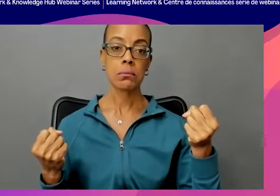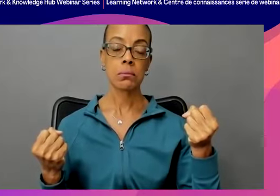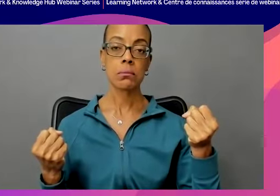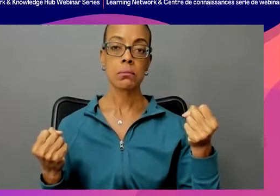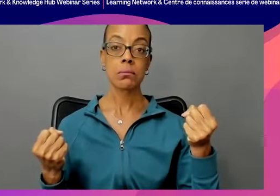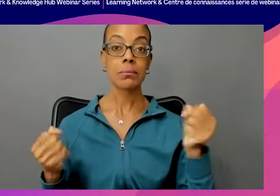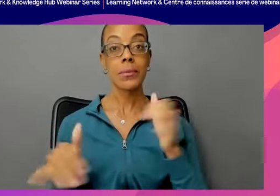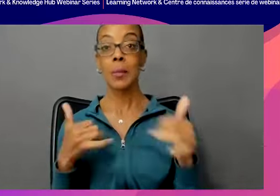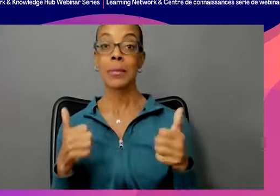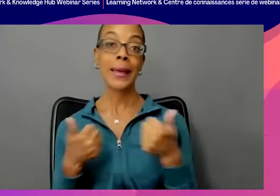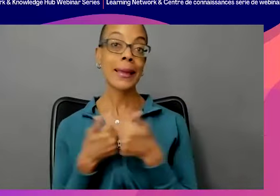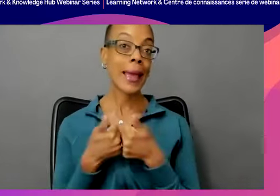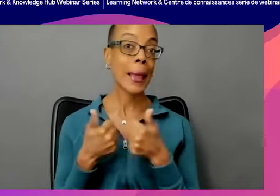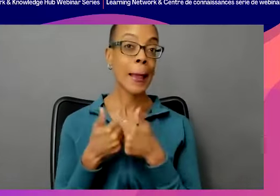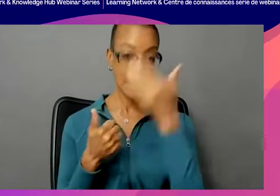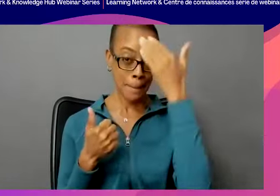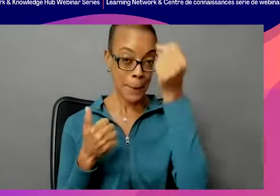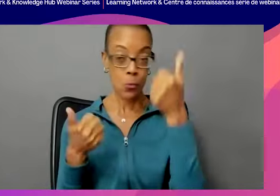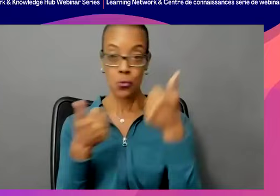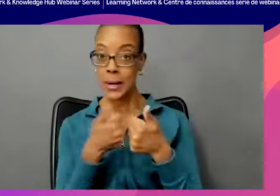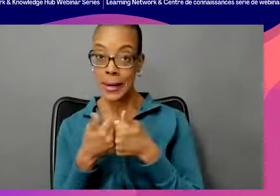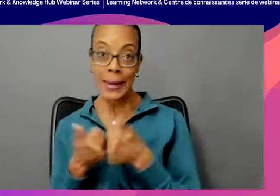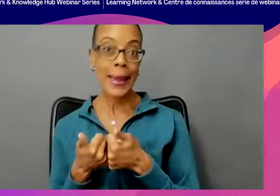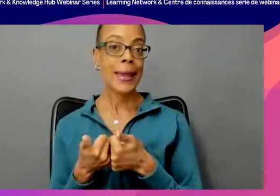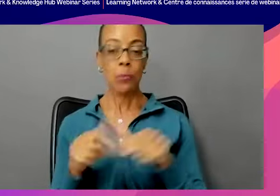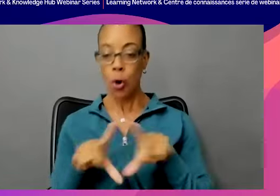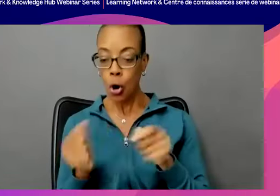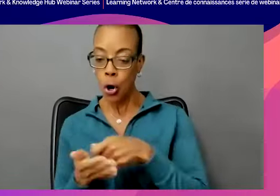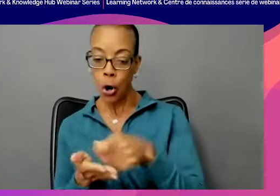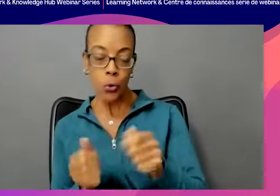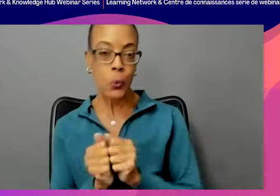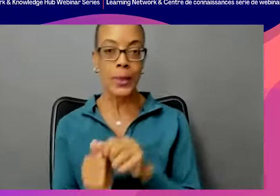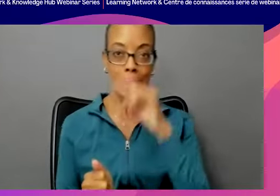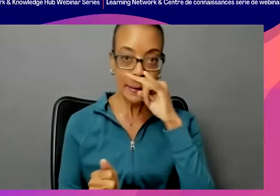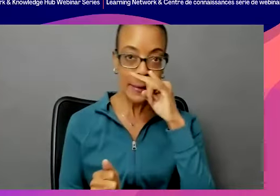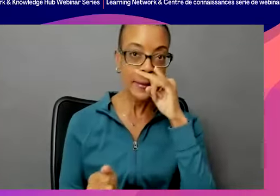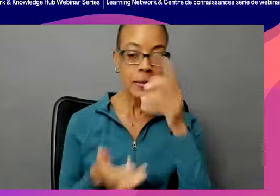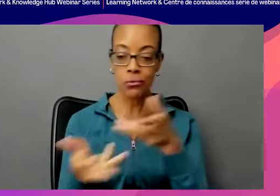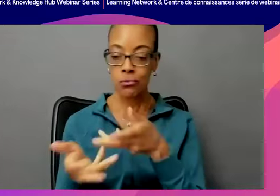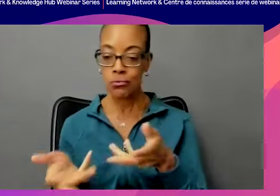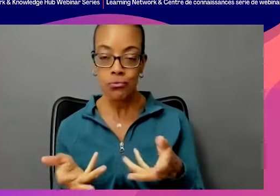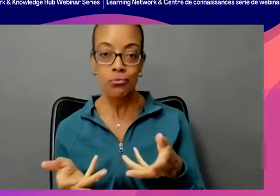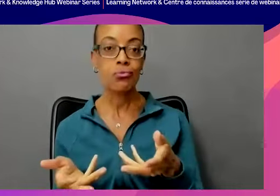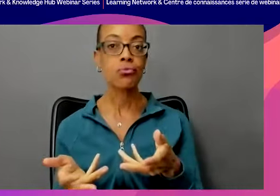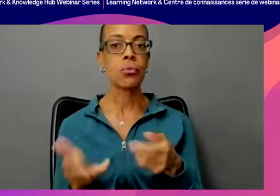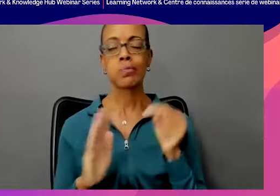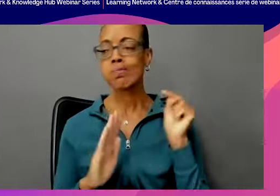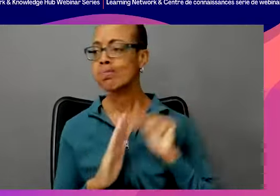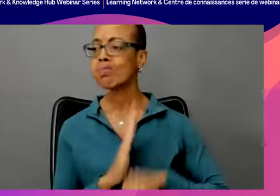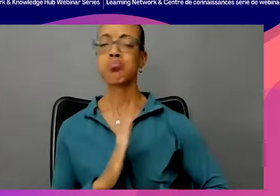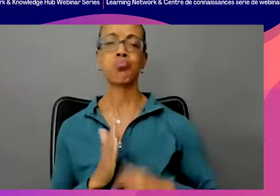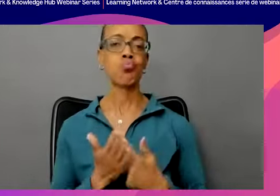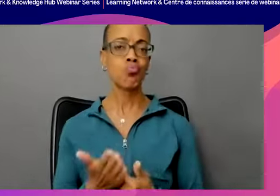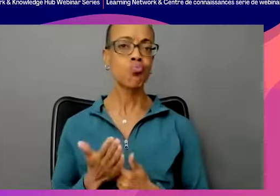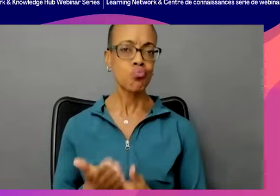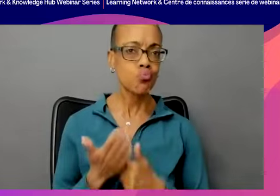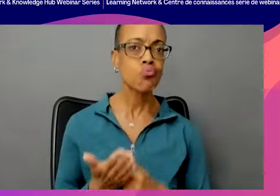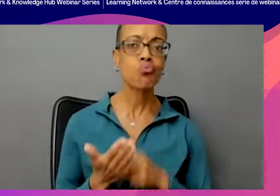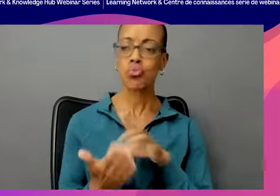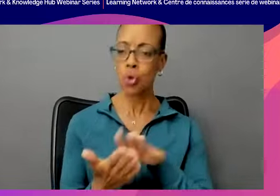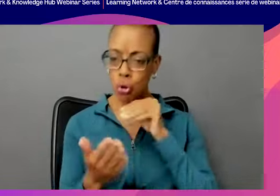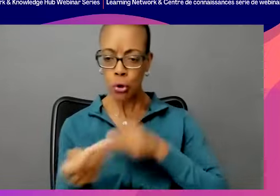playing games, memory games, games of cards with the kids. We have deep discussions where we can learn off